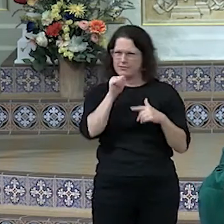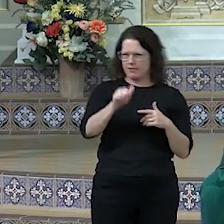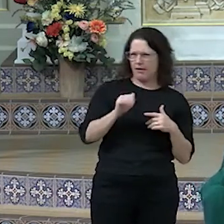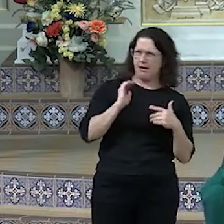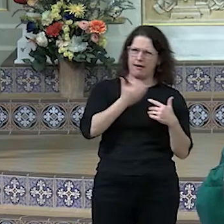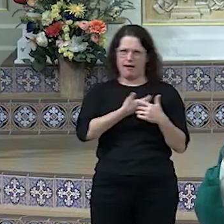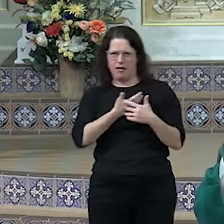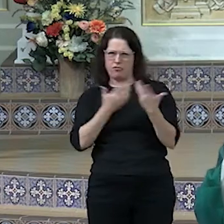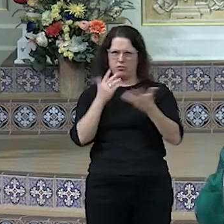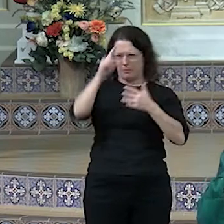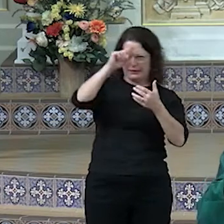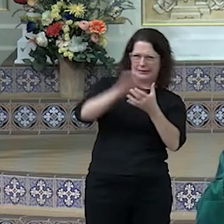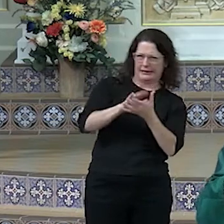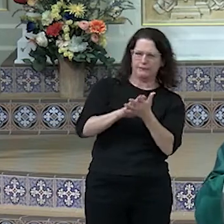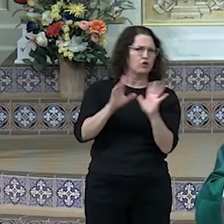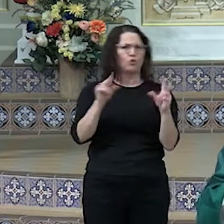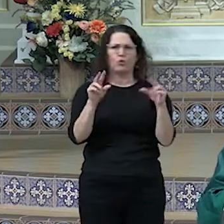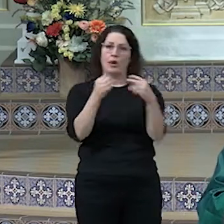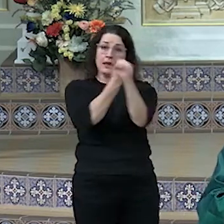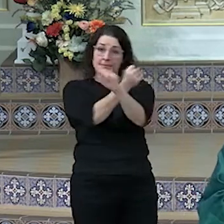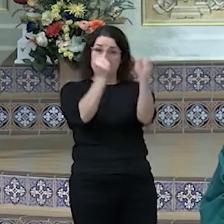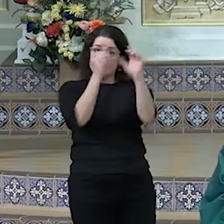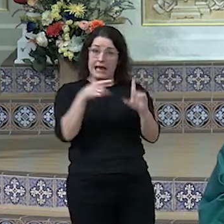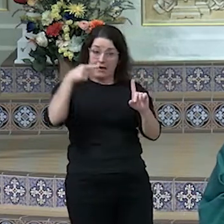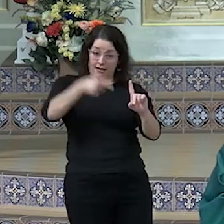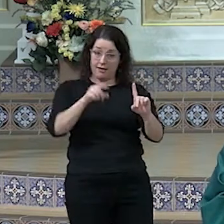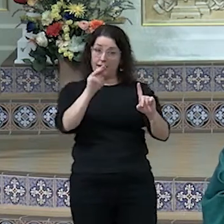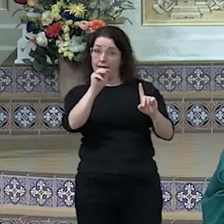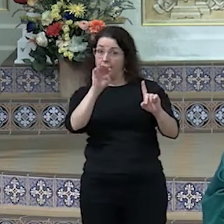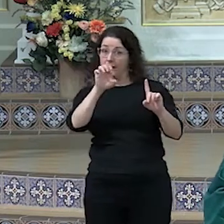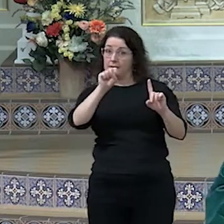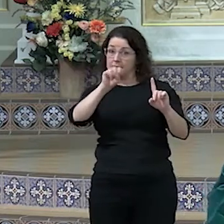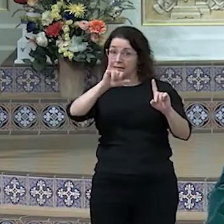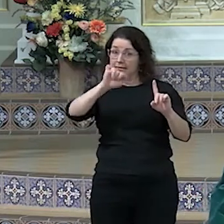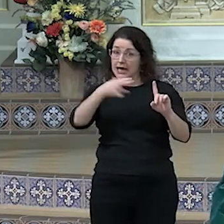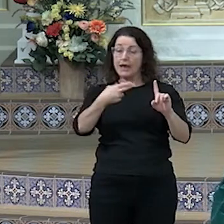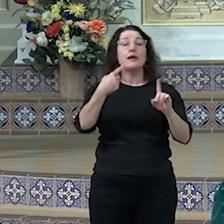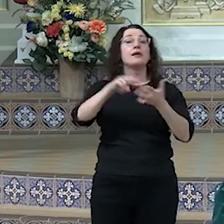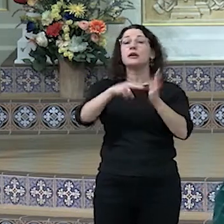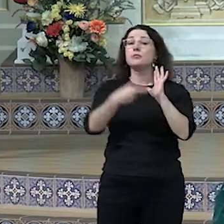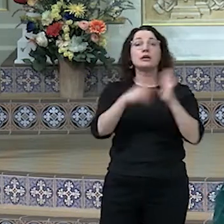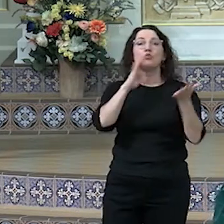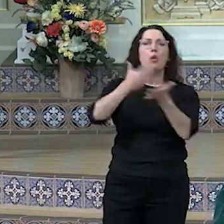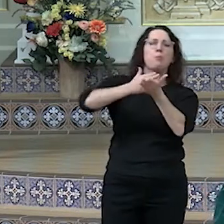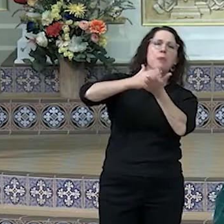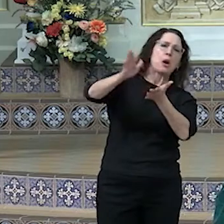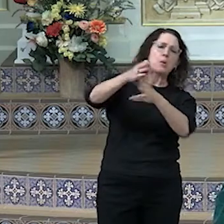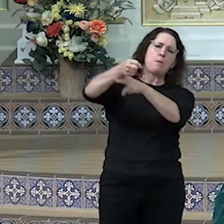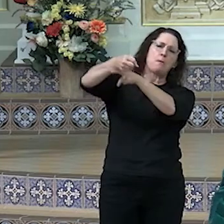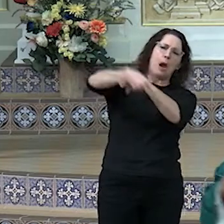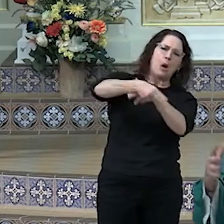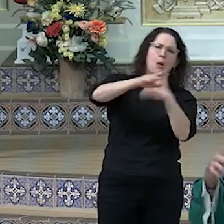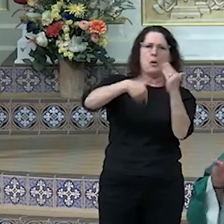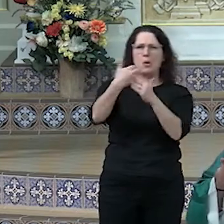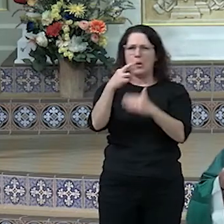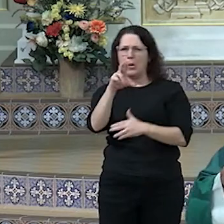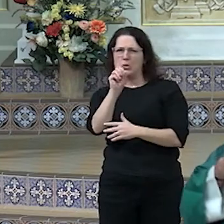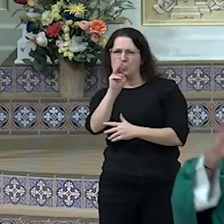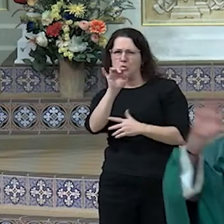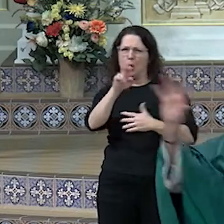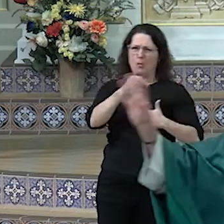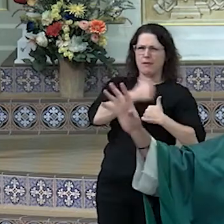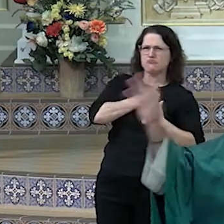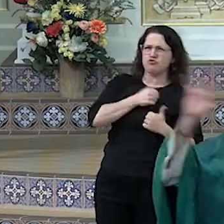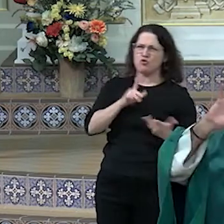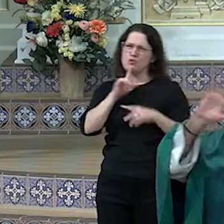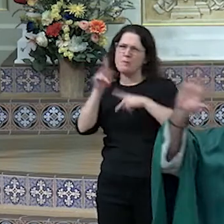of the Messiah. Our understanding is that you are going to get rid of the Roman occupiers here, right? Where you're going to get rid of